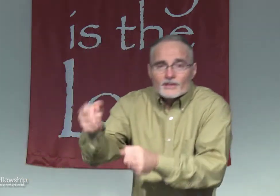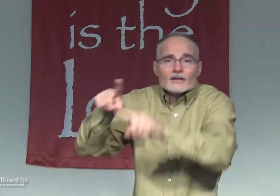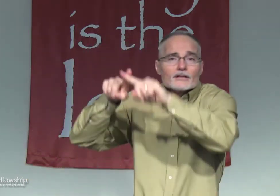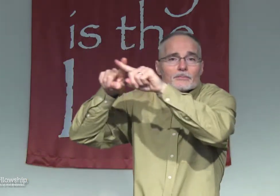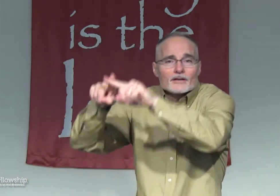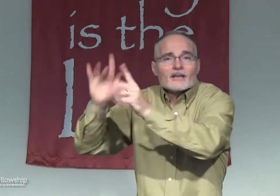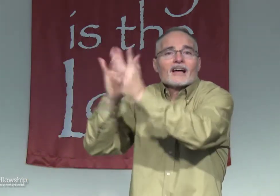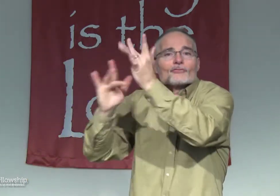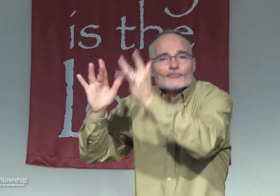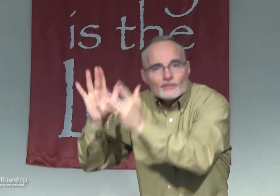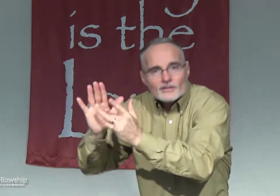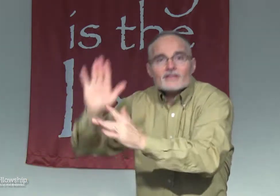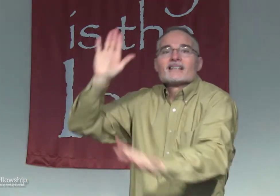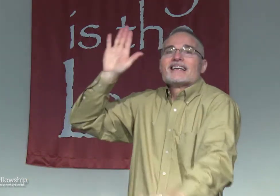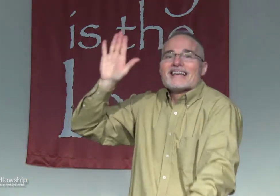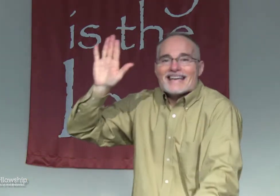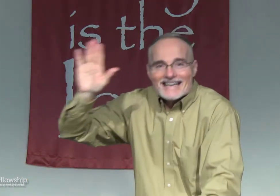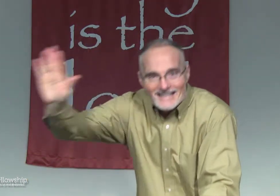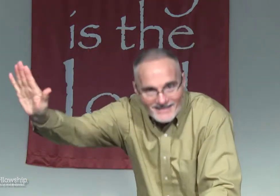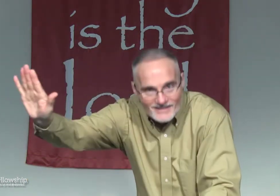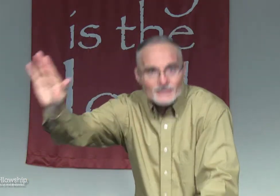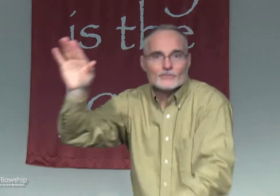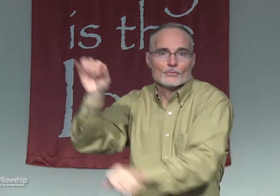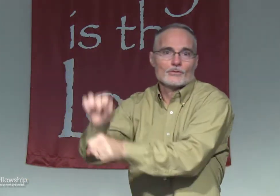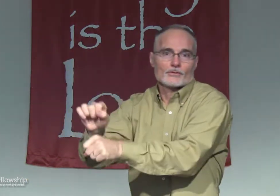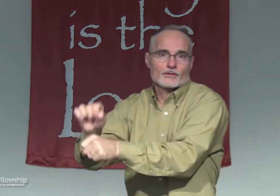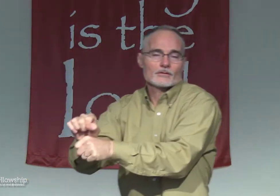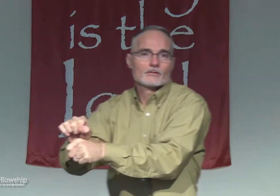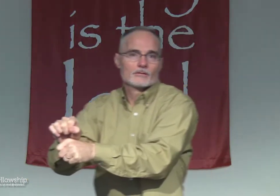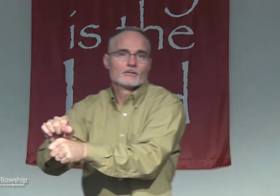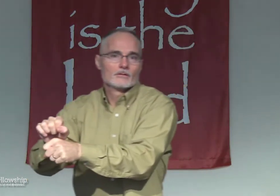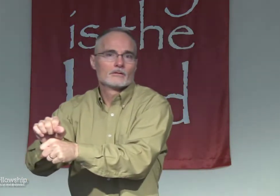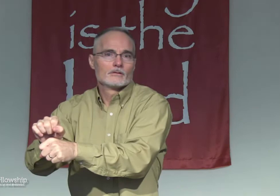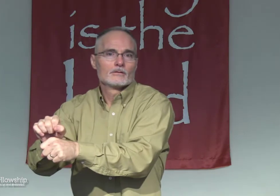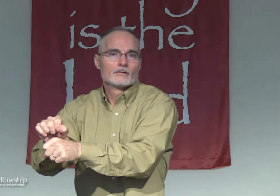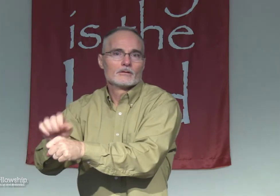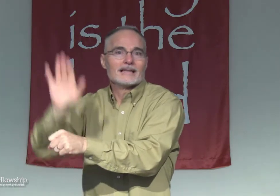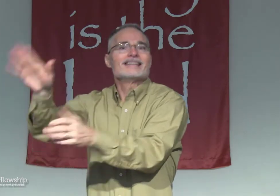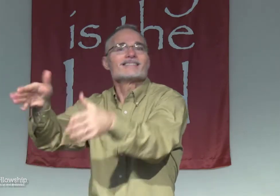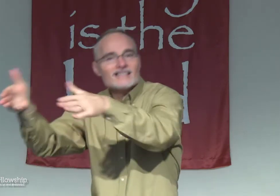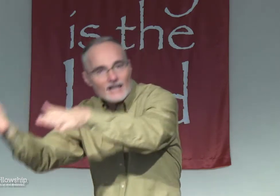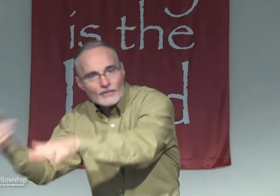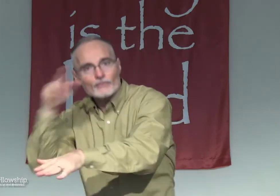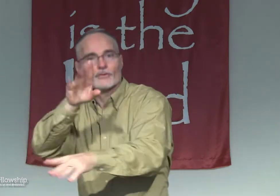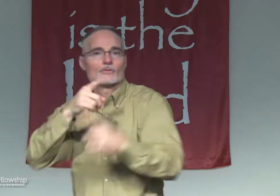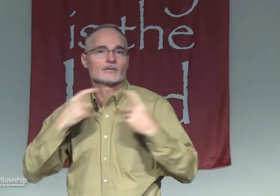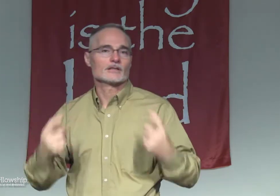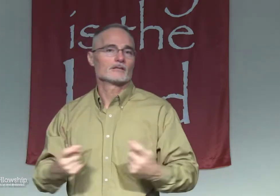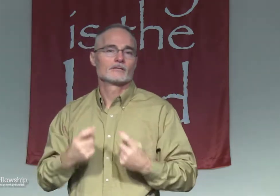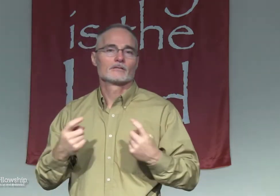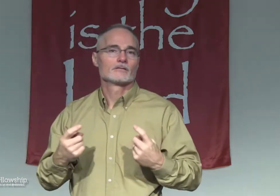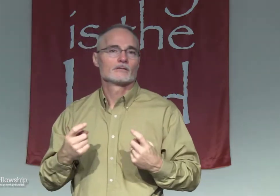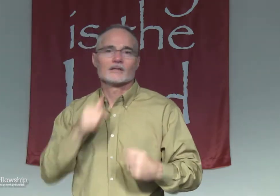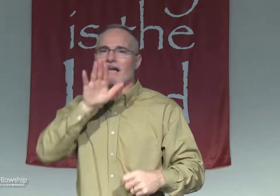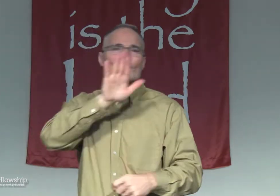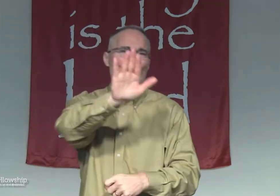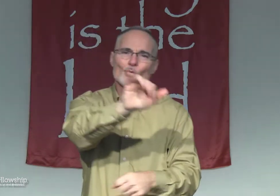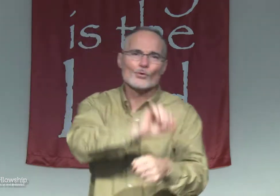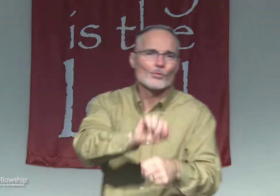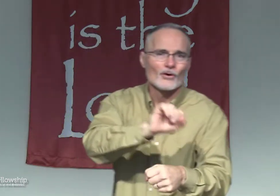You can't do enough. You have to rely fully on Jesus's work, on his death